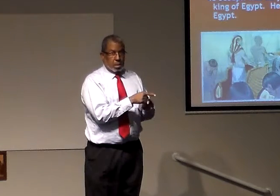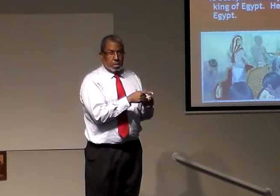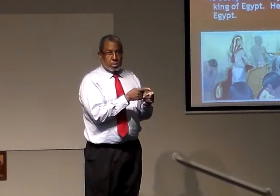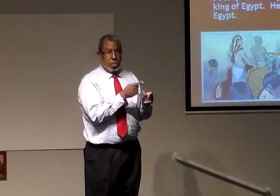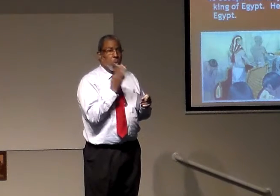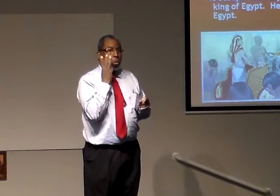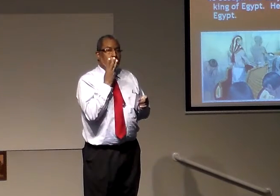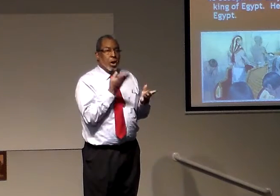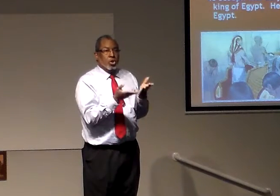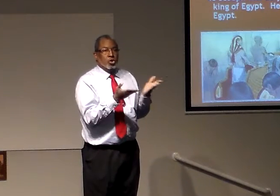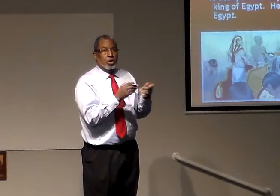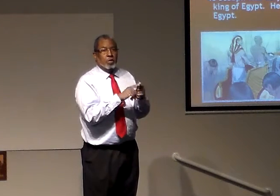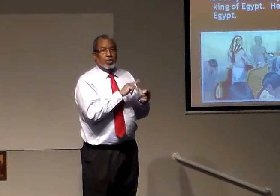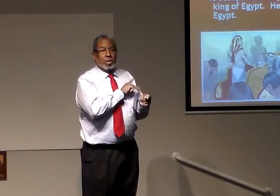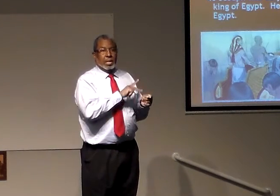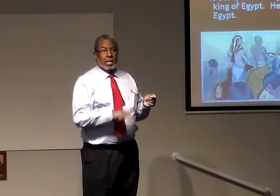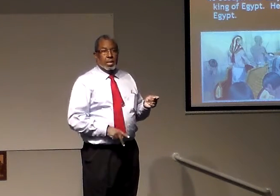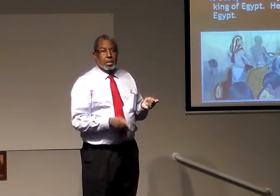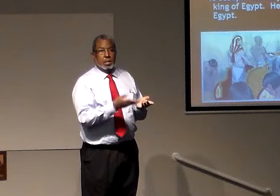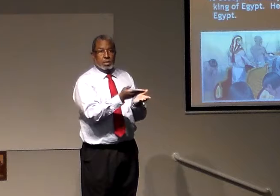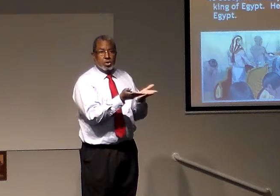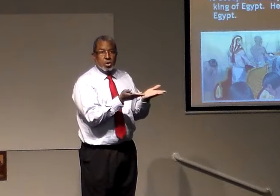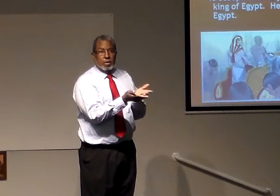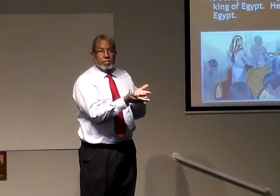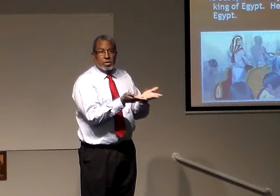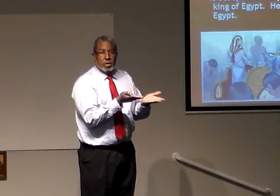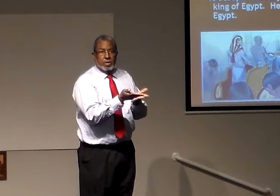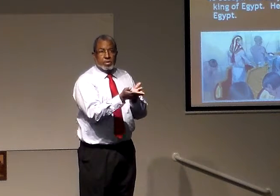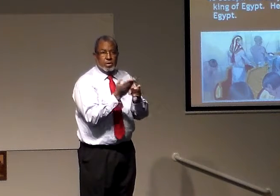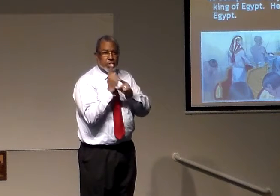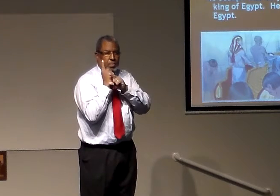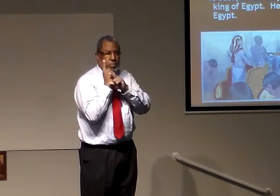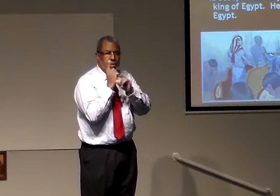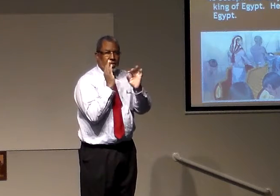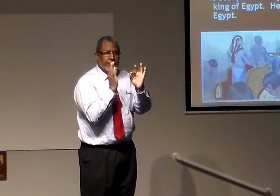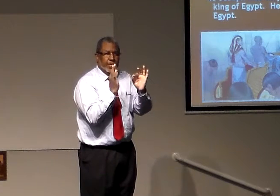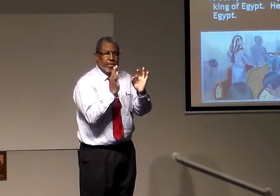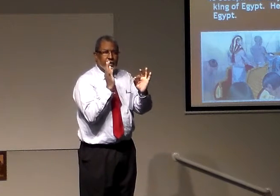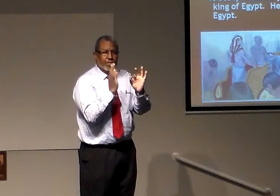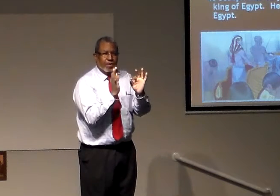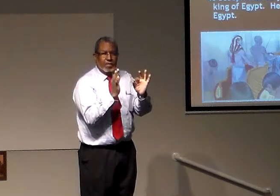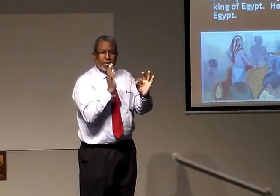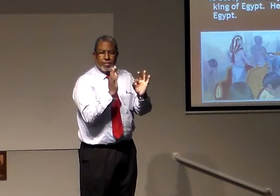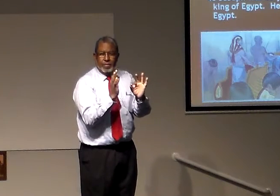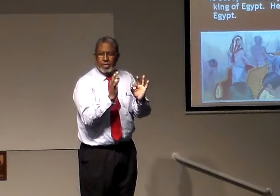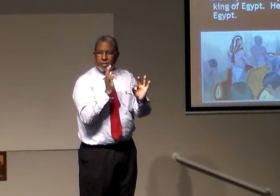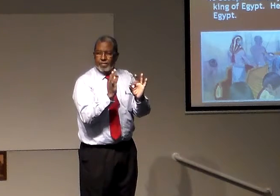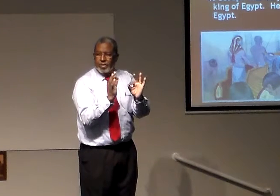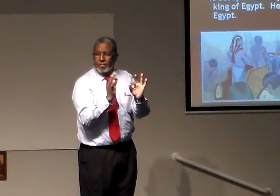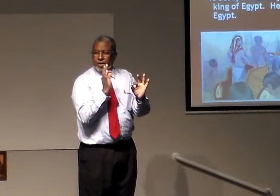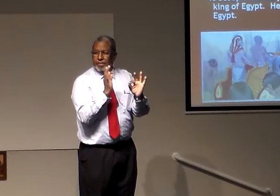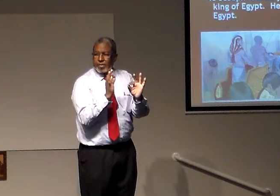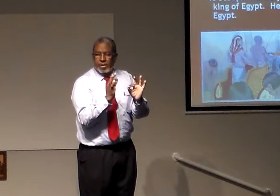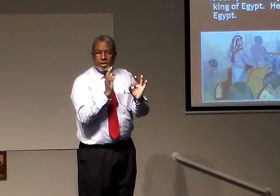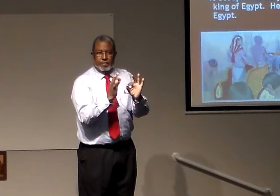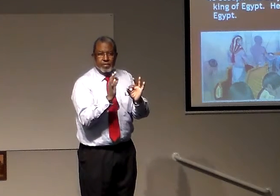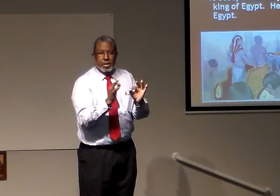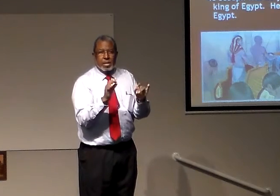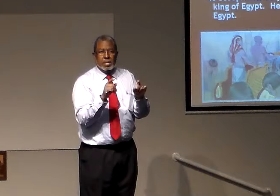to prison. Then he became a wine server, and then he served, and he remained faithful and faithful and